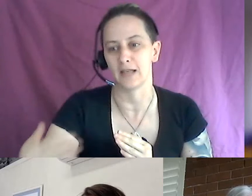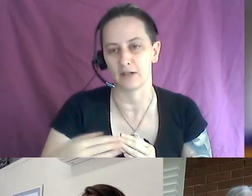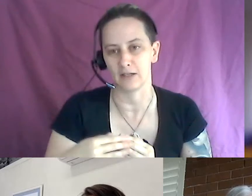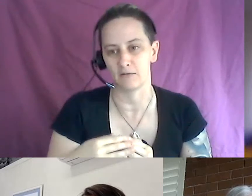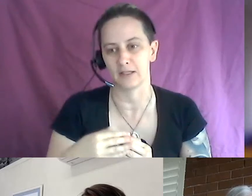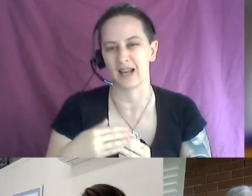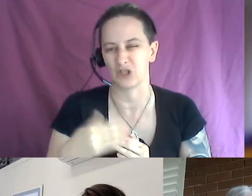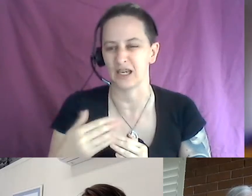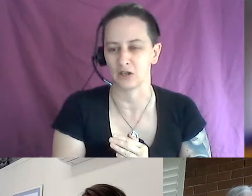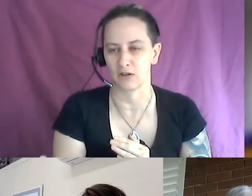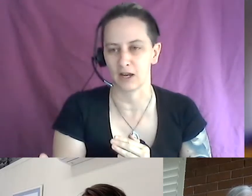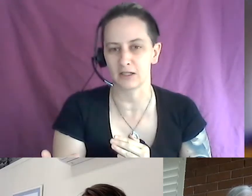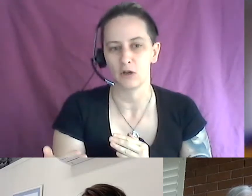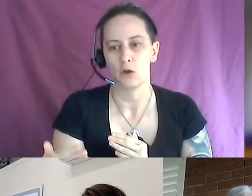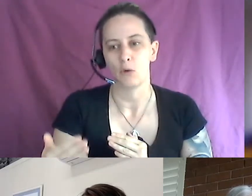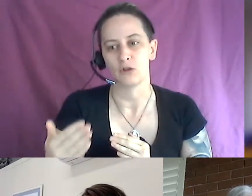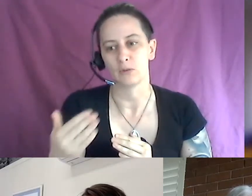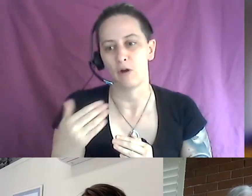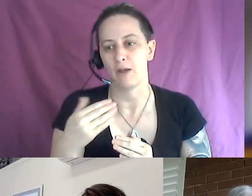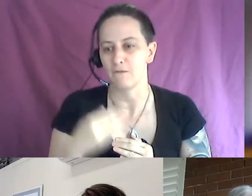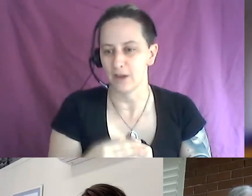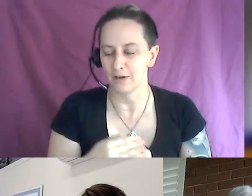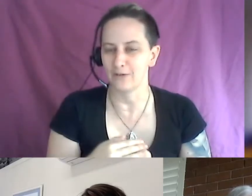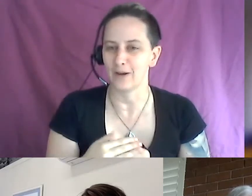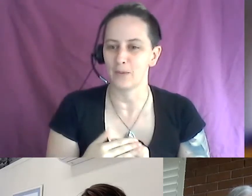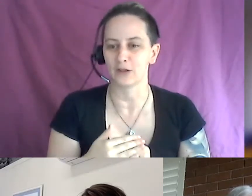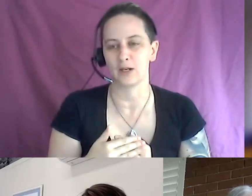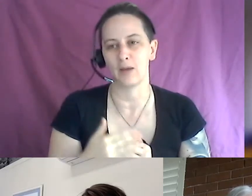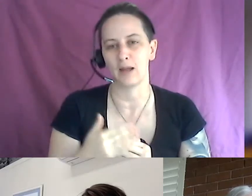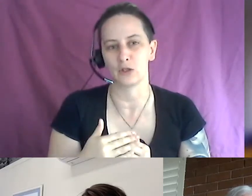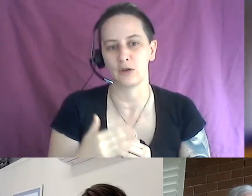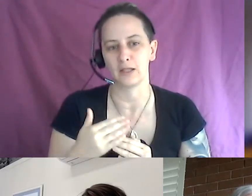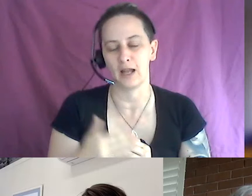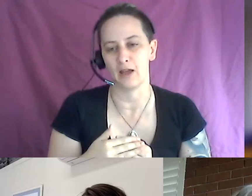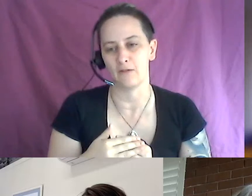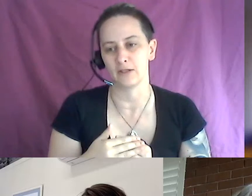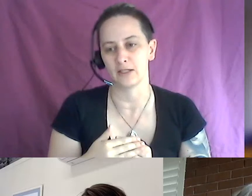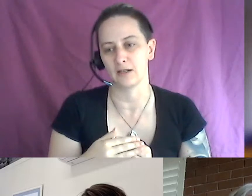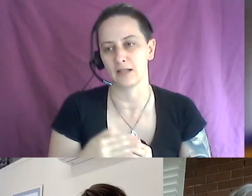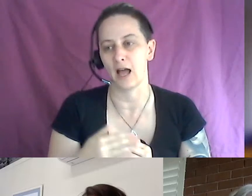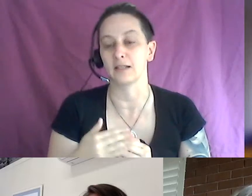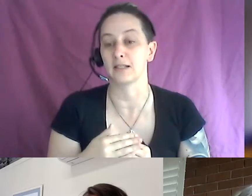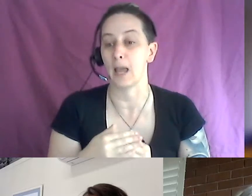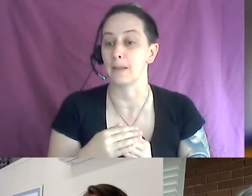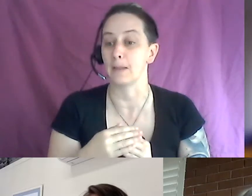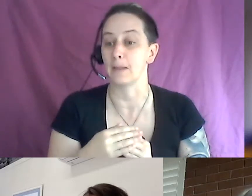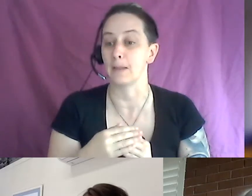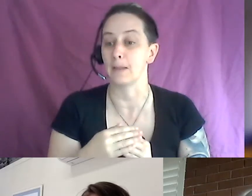this narrative that's actually incorrect, which is why I'm very, very passionate about ensuring that our facilitators understand the